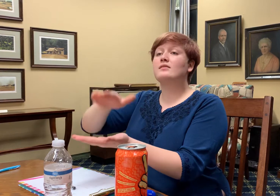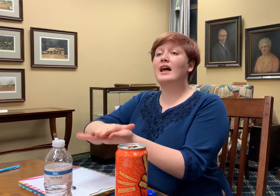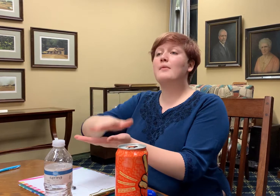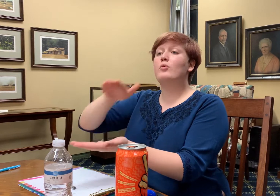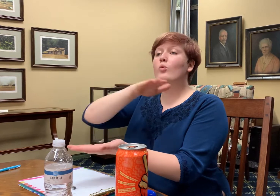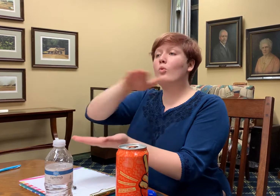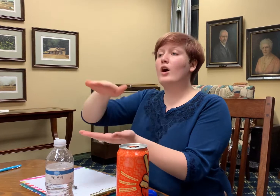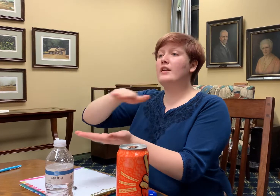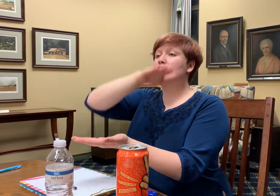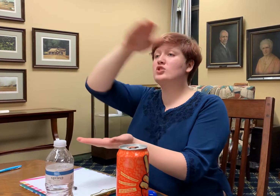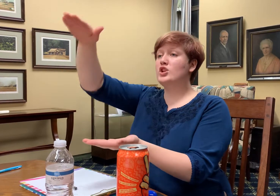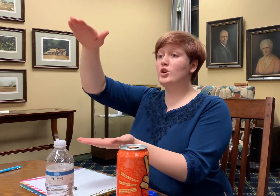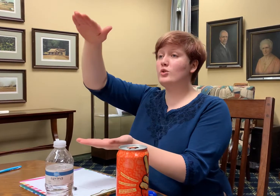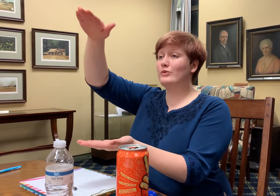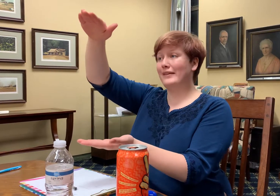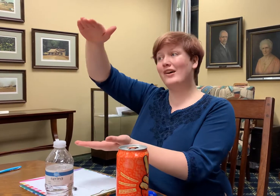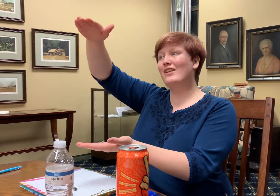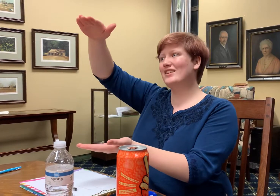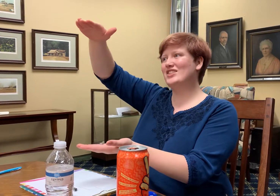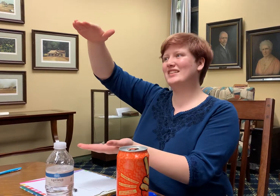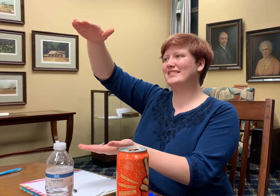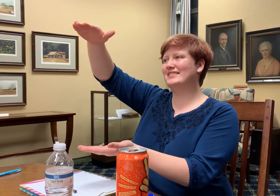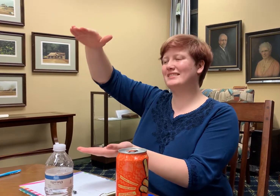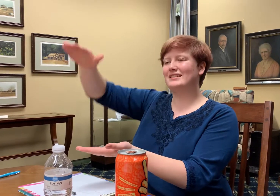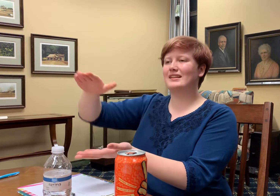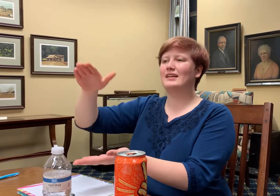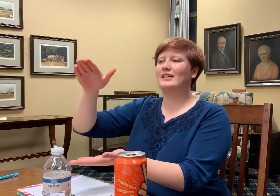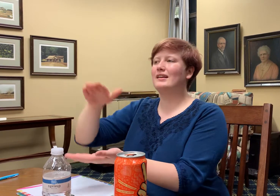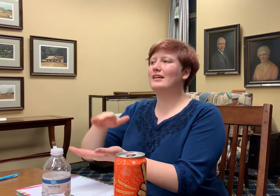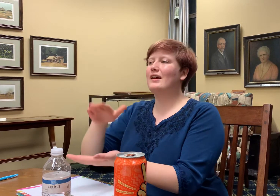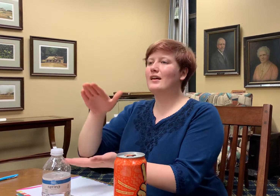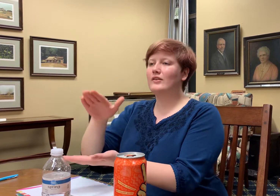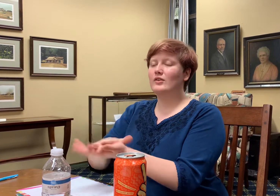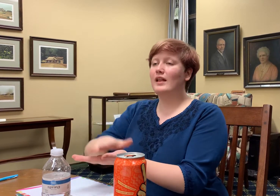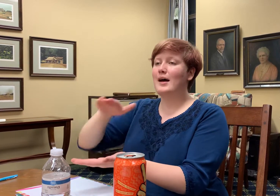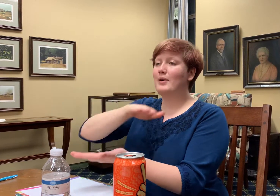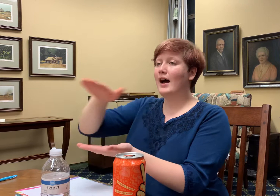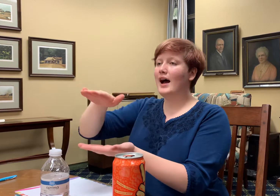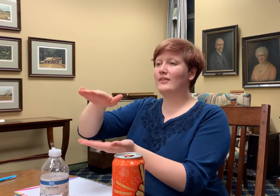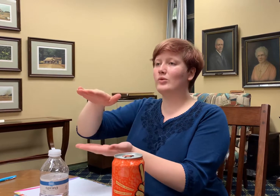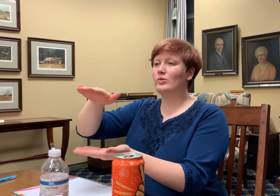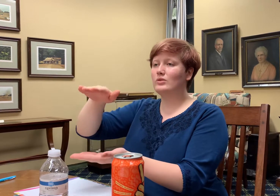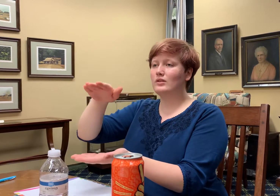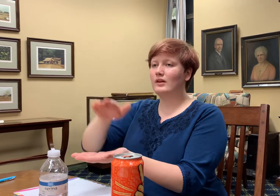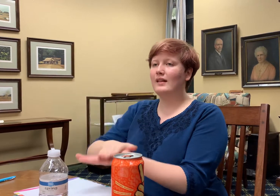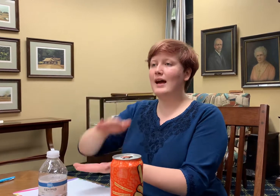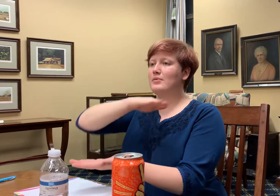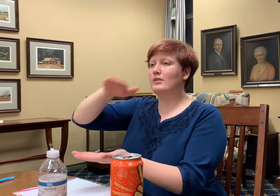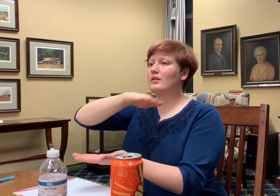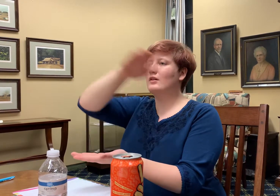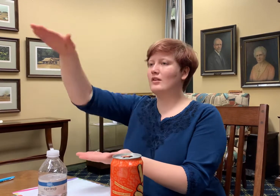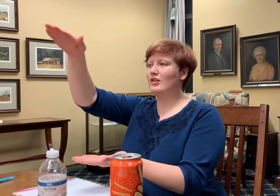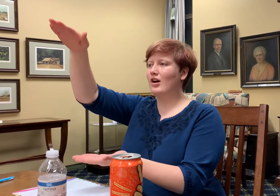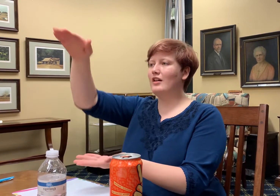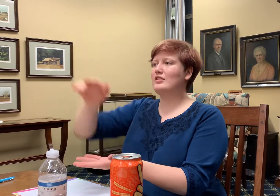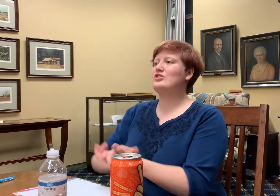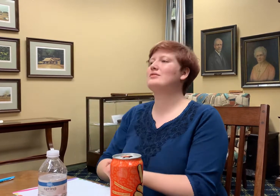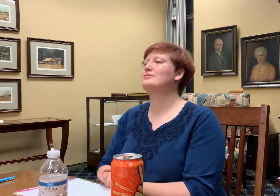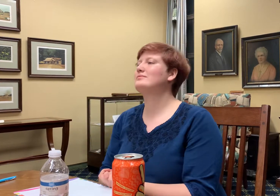Clap 1, 2, that's college. Oh. So clap high school, clap college. Is school used